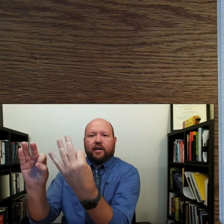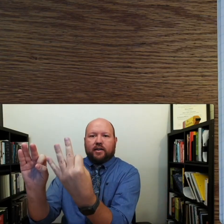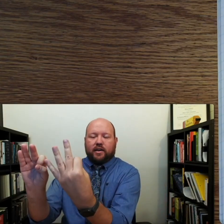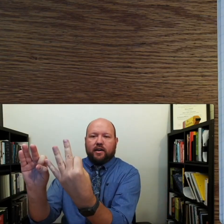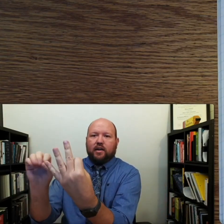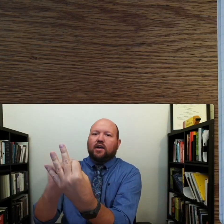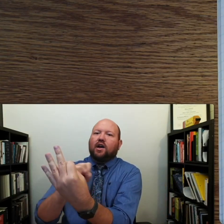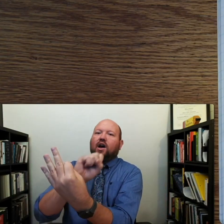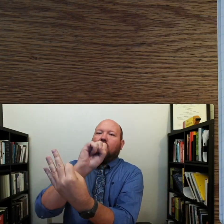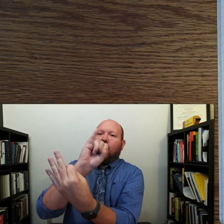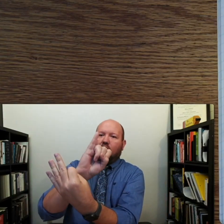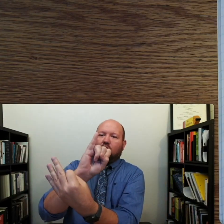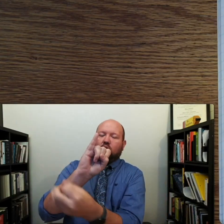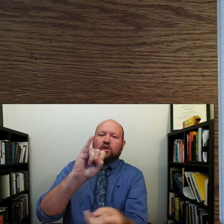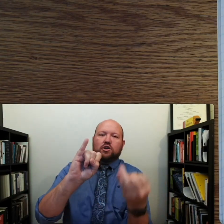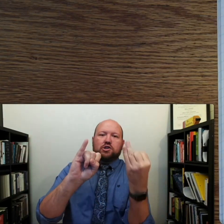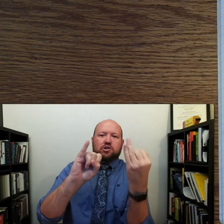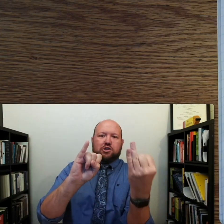Arctic